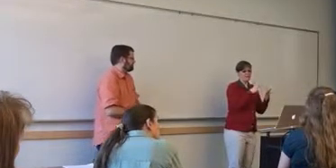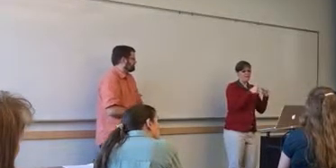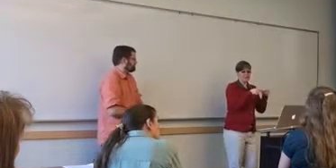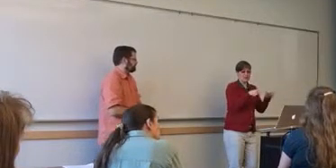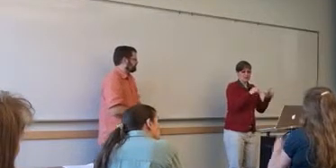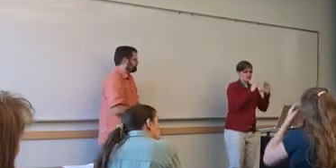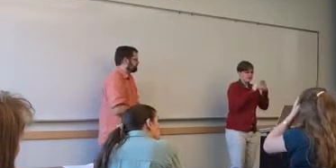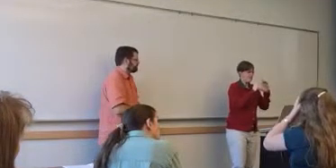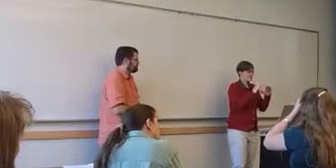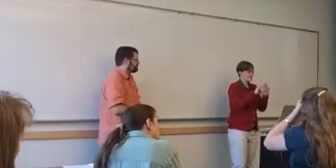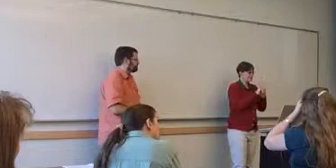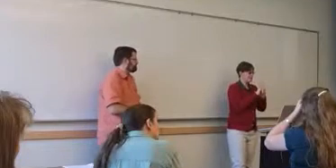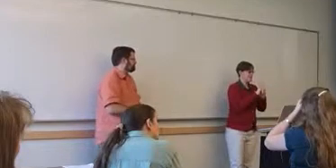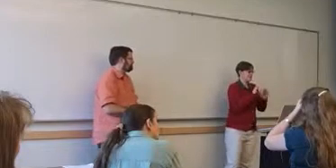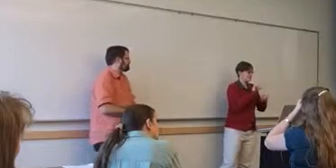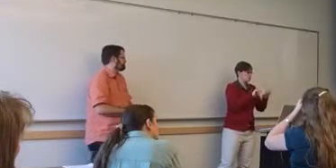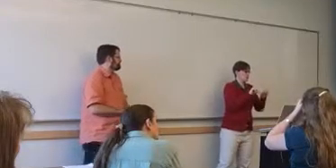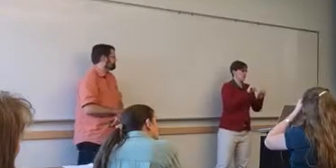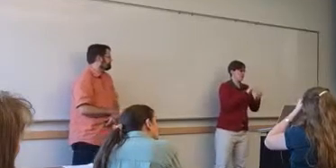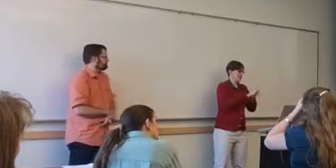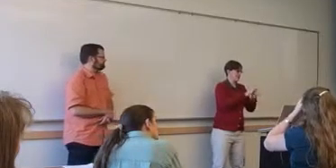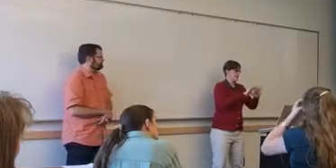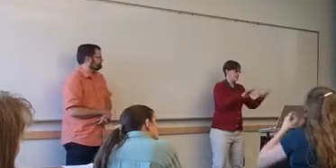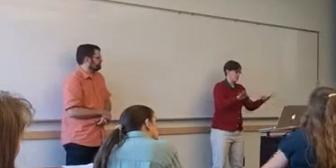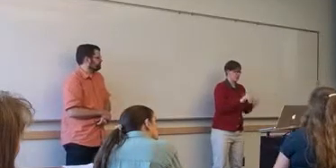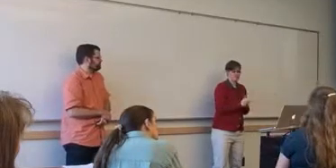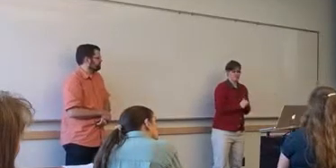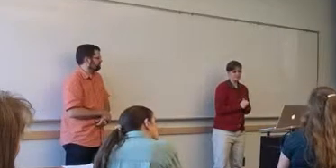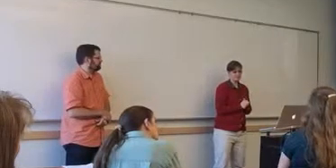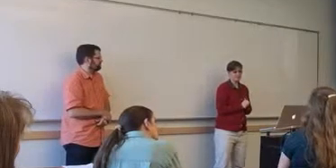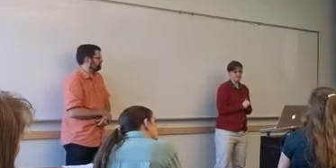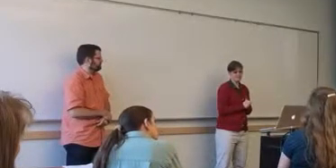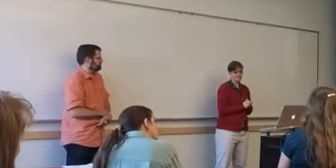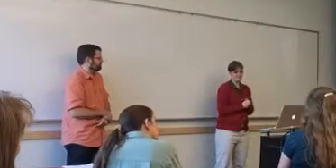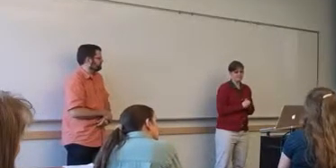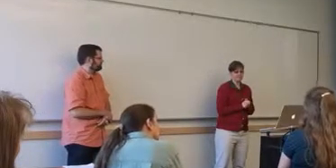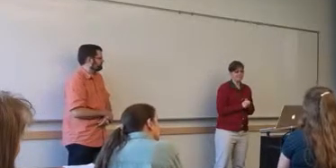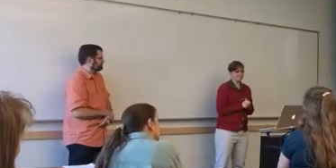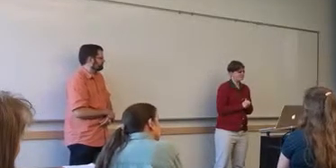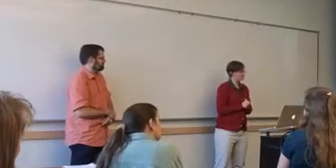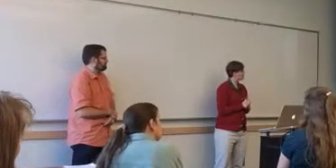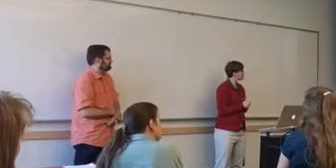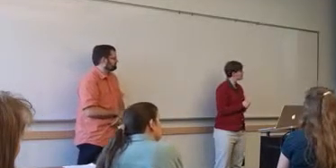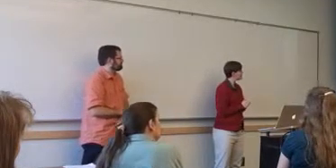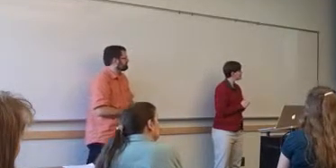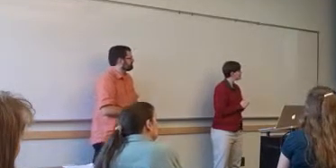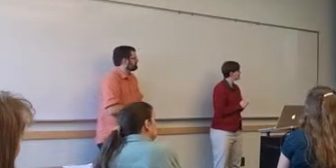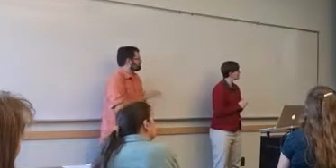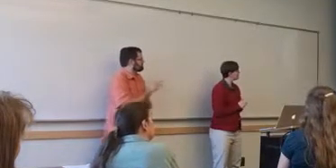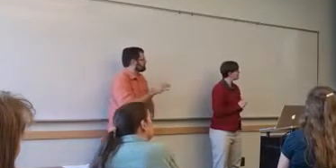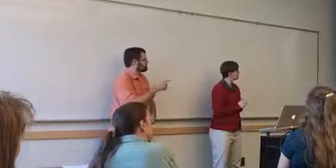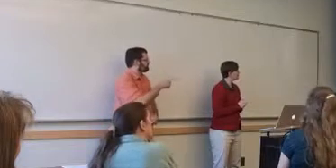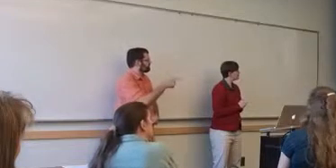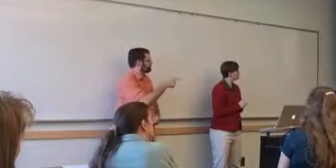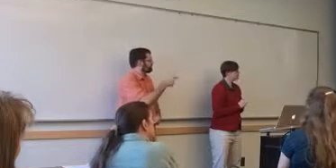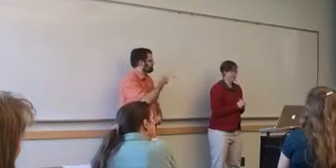sign language, most of them. So it's interesting how it impacts their social, everything in their